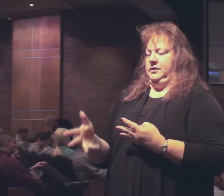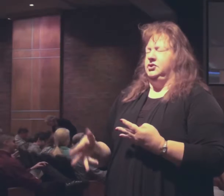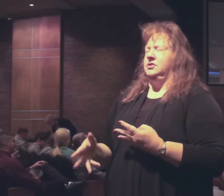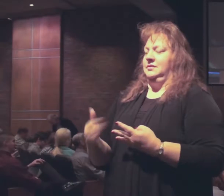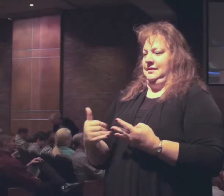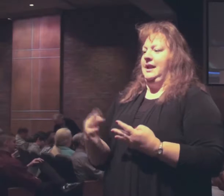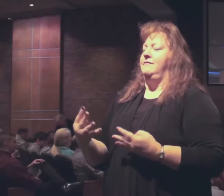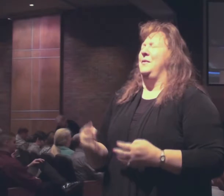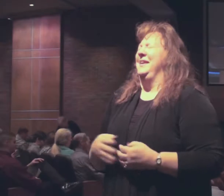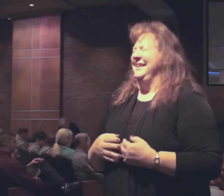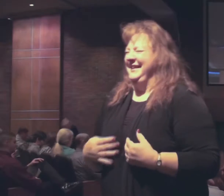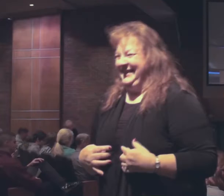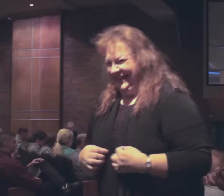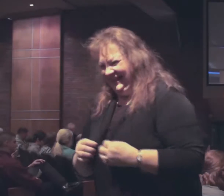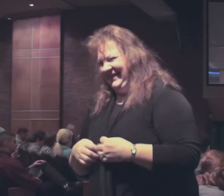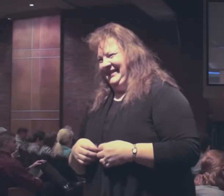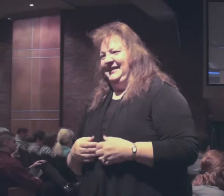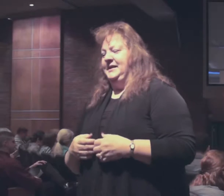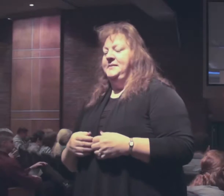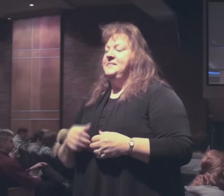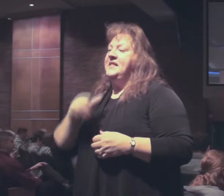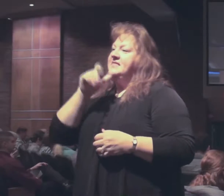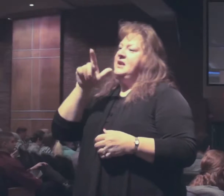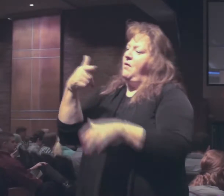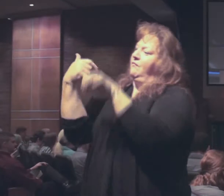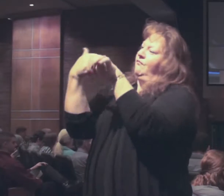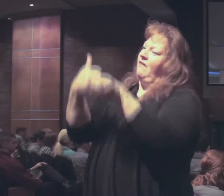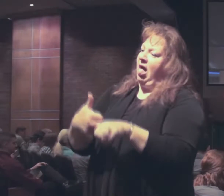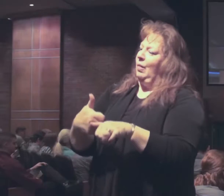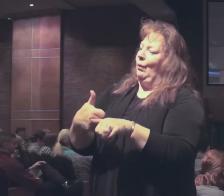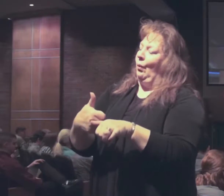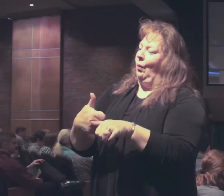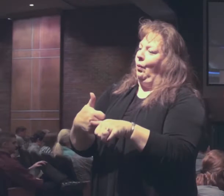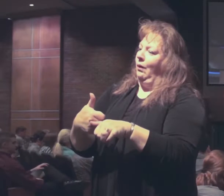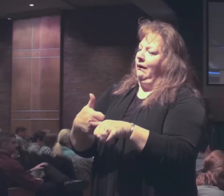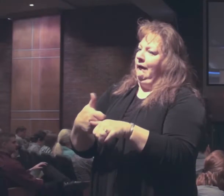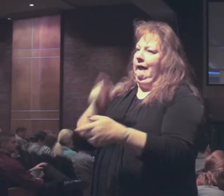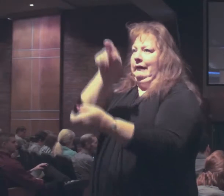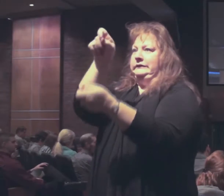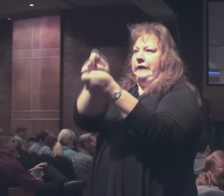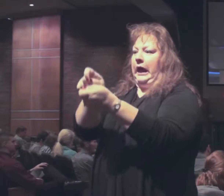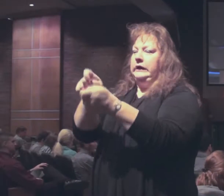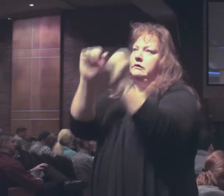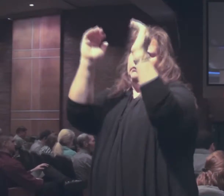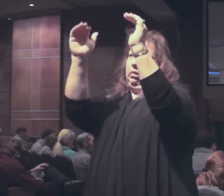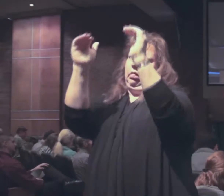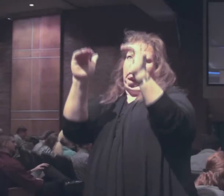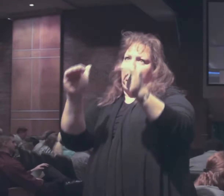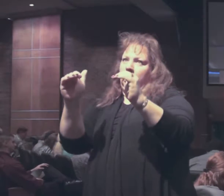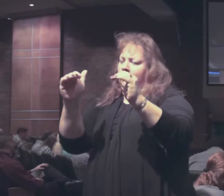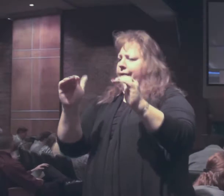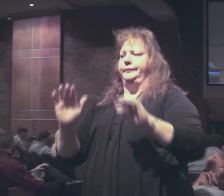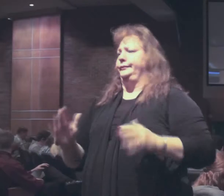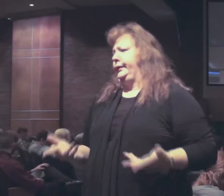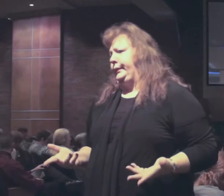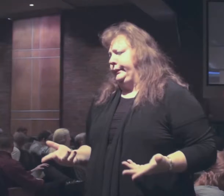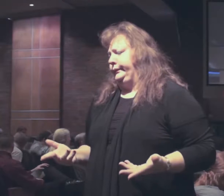One thing about the Psalms, they don't necessarily fall in any particular